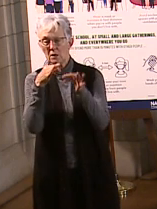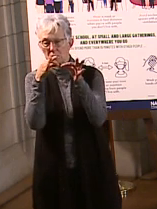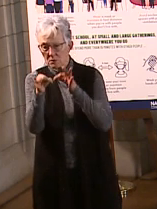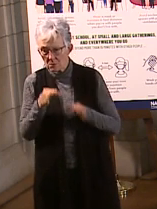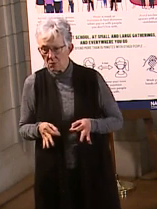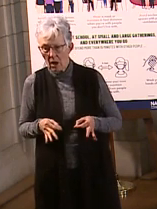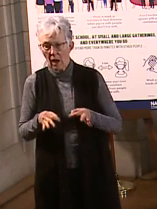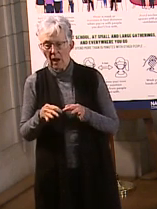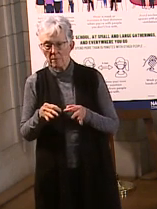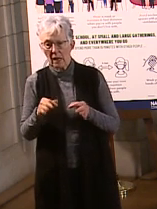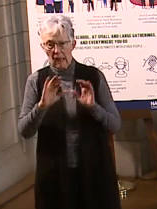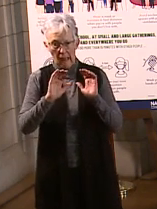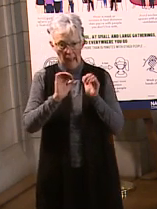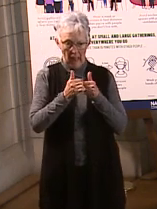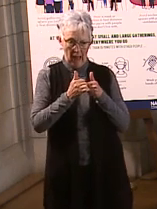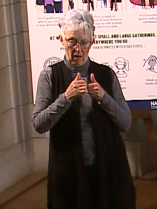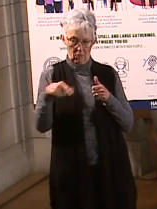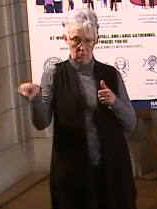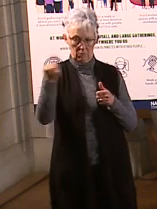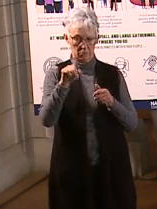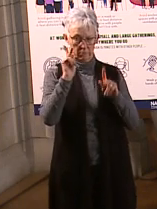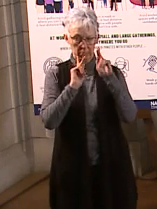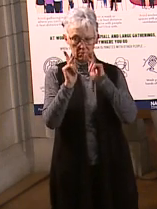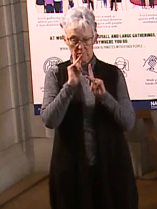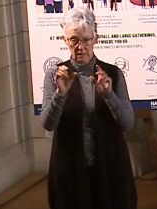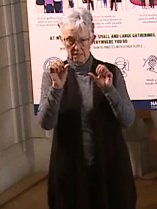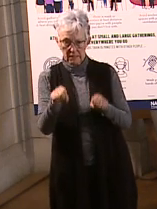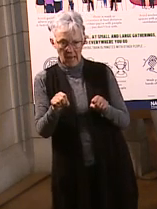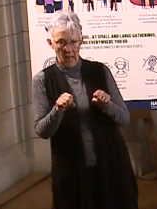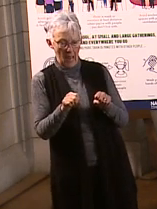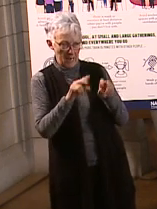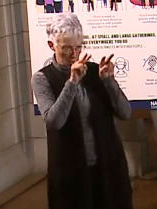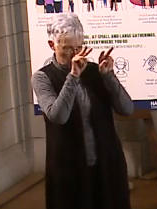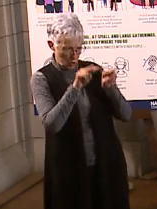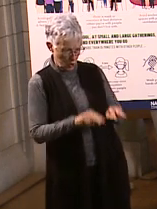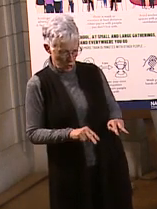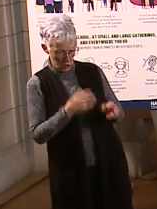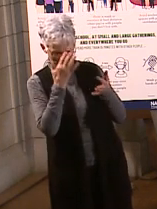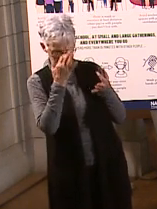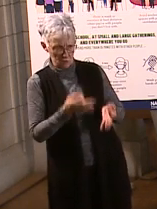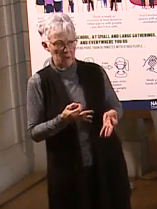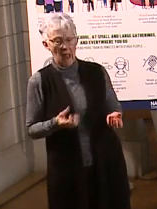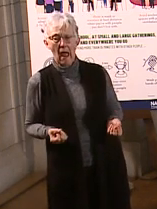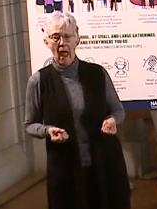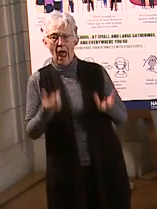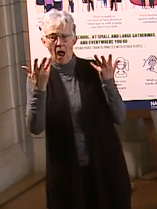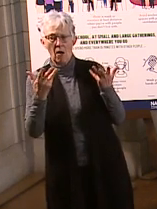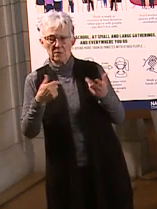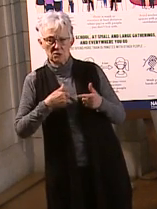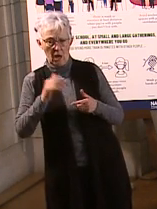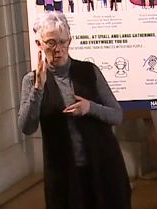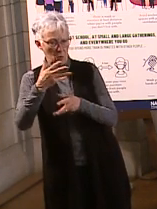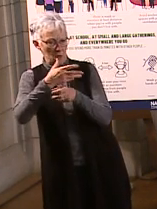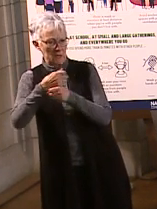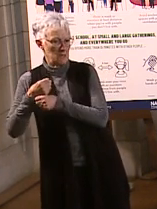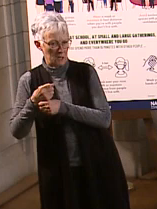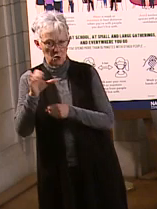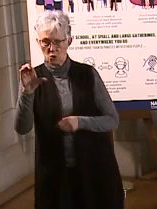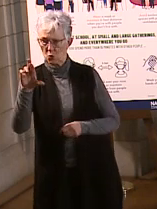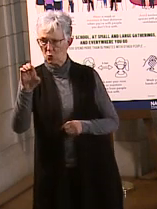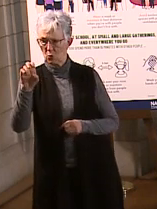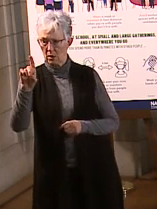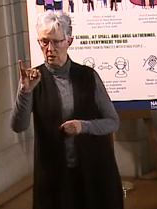Nebraska to be able to help you determine what that credit will be for you so that you can claim that credit on your income